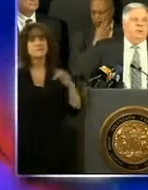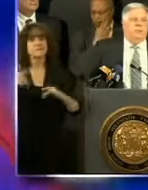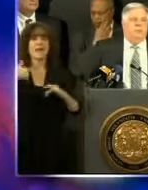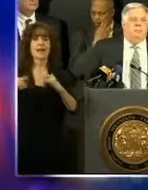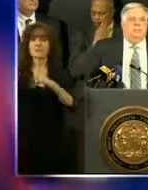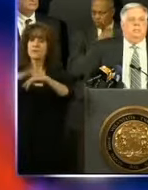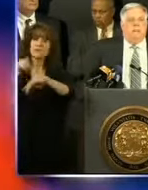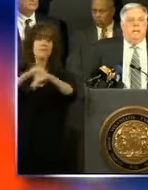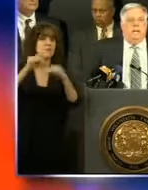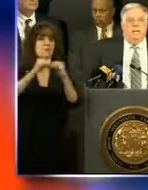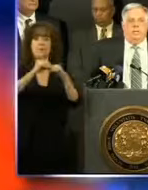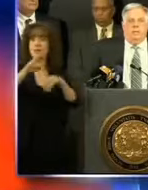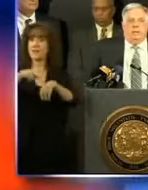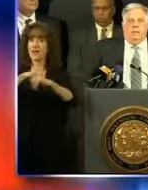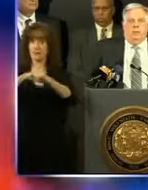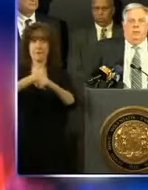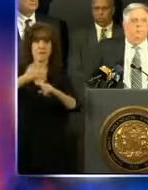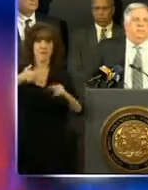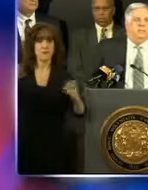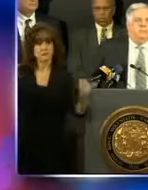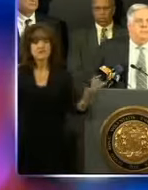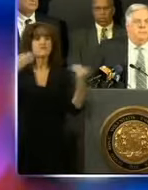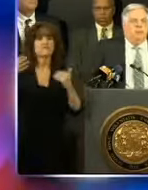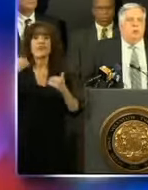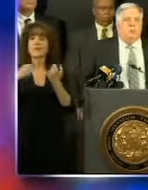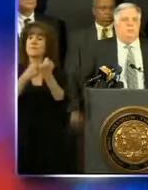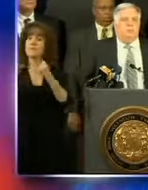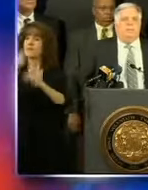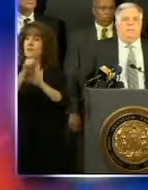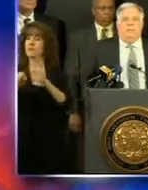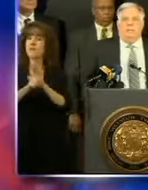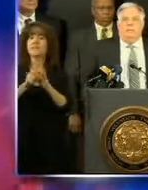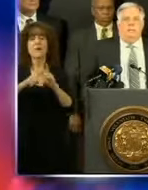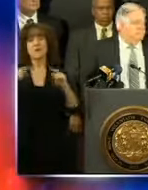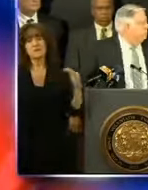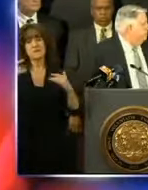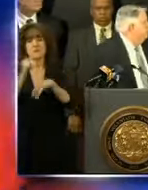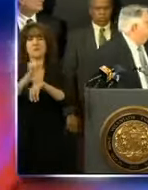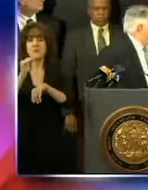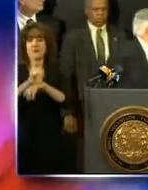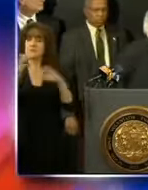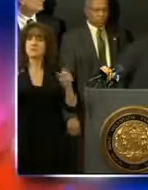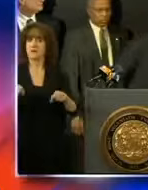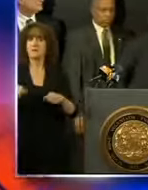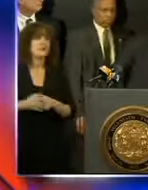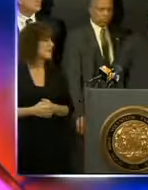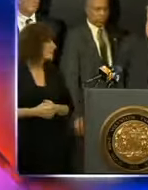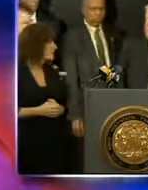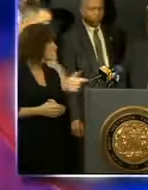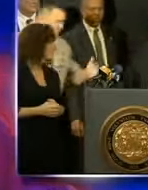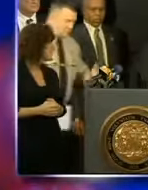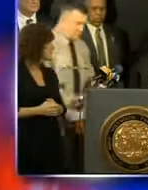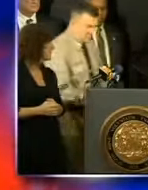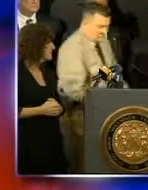up the Guard members, and as we get support from other states. But we're going to get as much as we can there this evening. All right, we want to let you